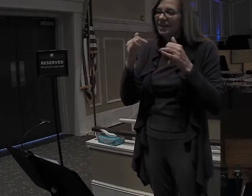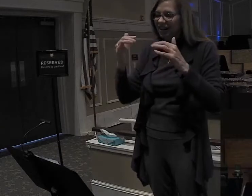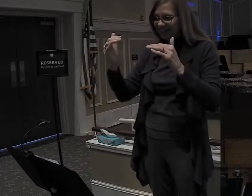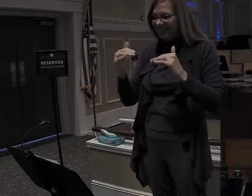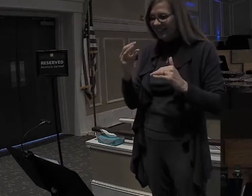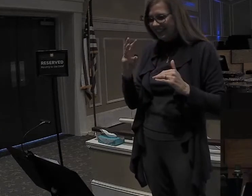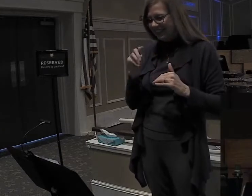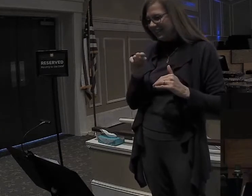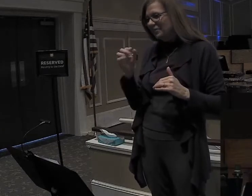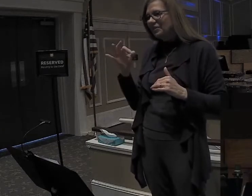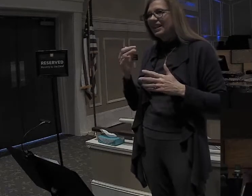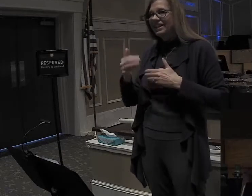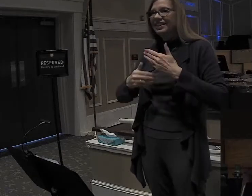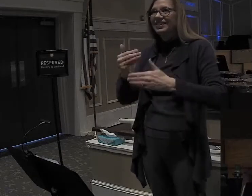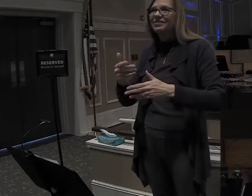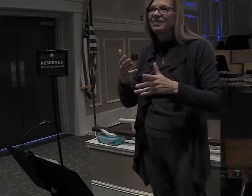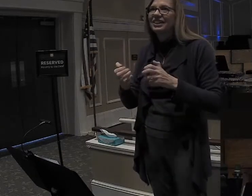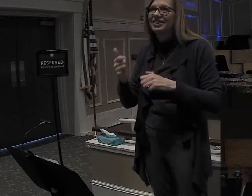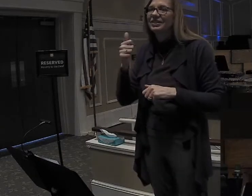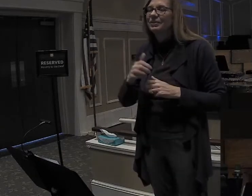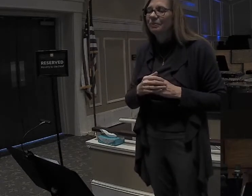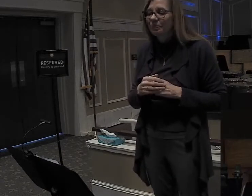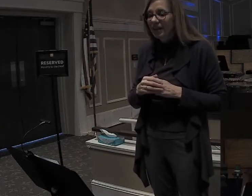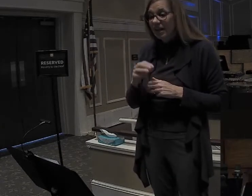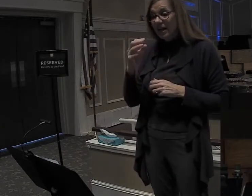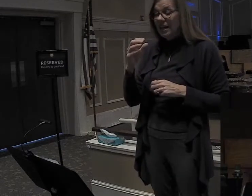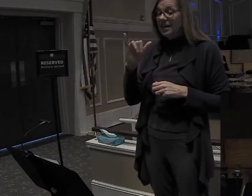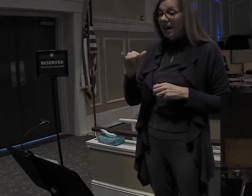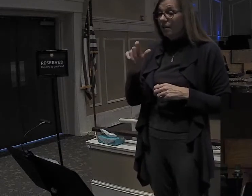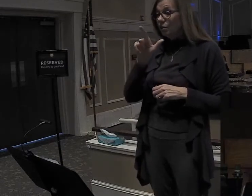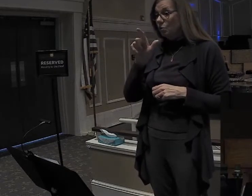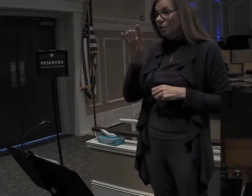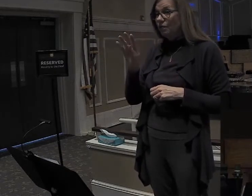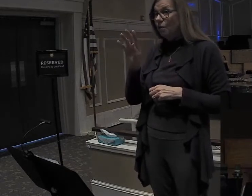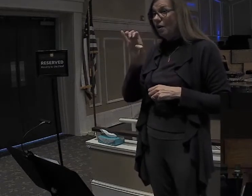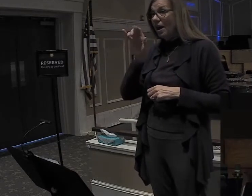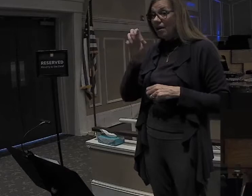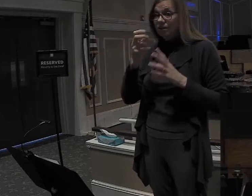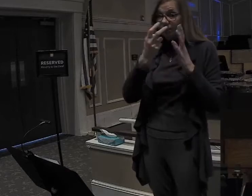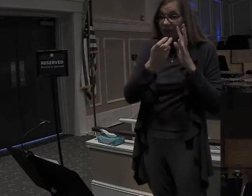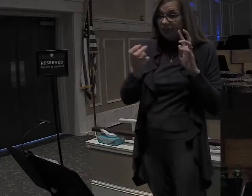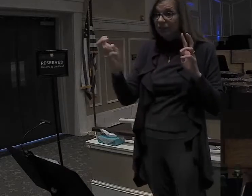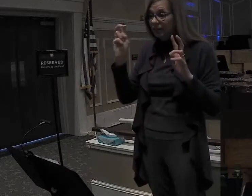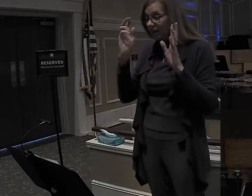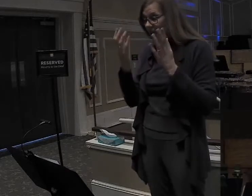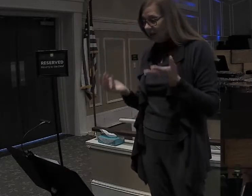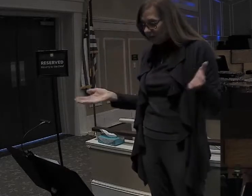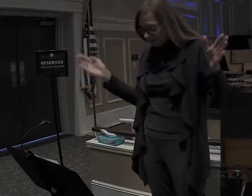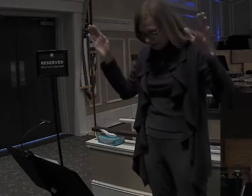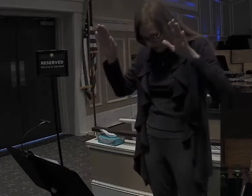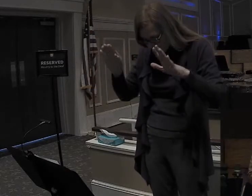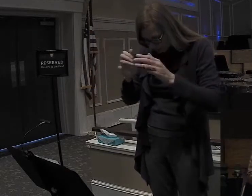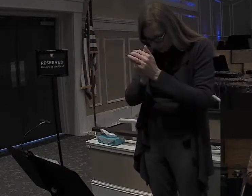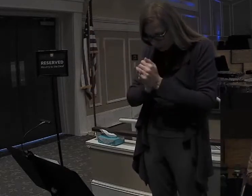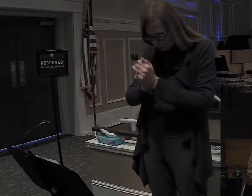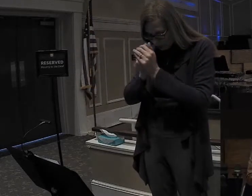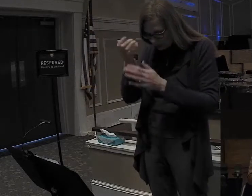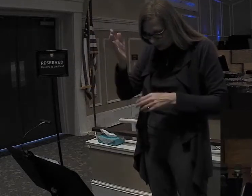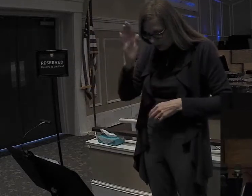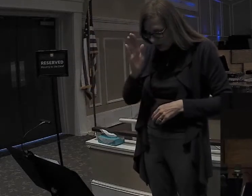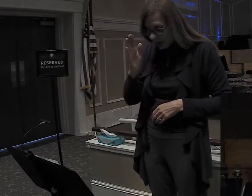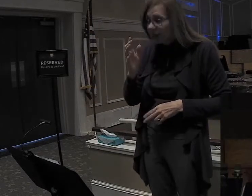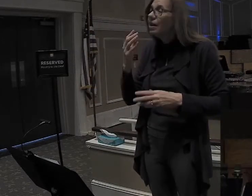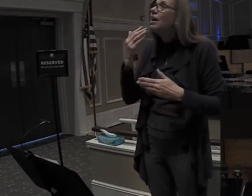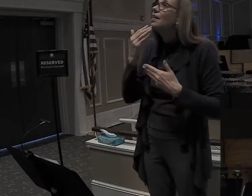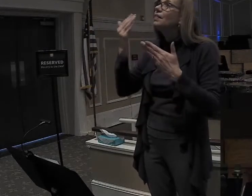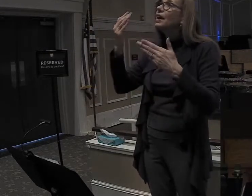through 19 and verse 16, and the 24 elders who sit on their thrones before God fell on their faces and worshiped God, saying, "We give